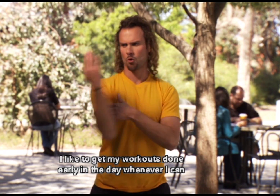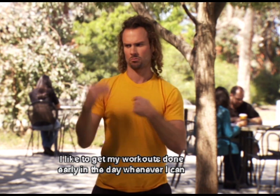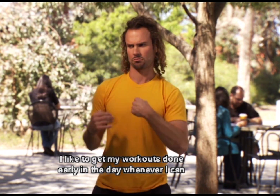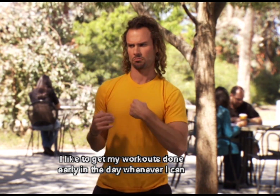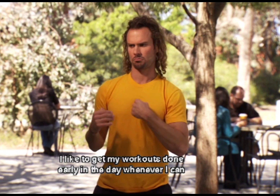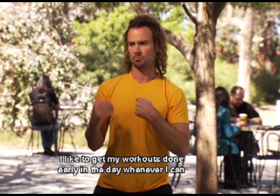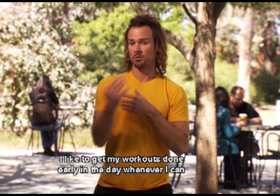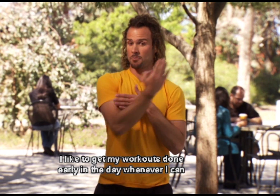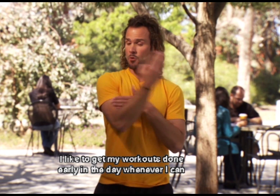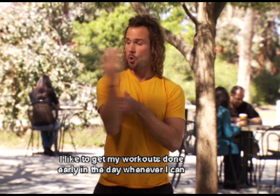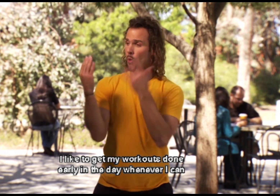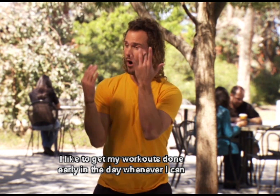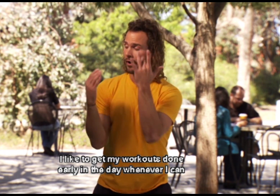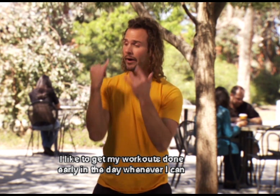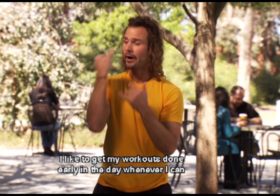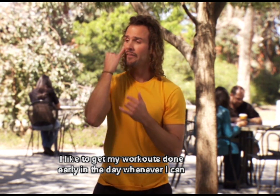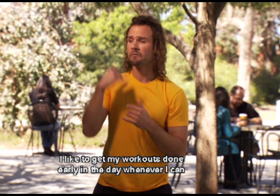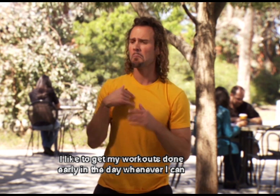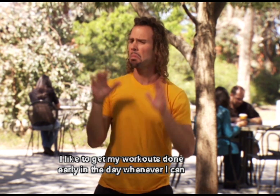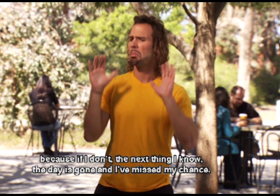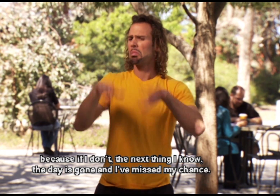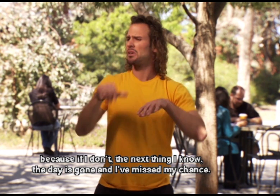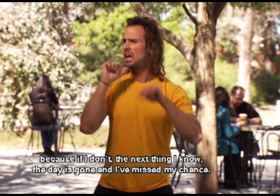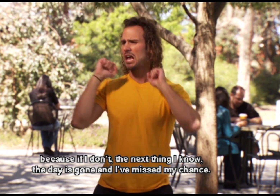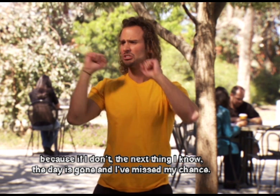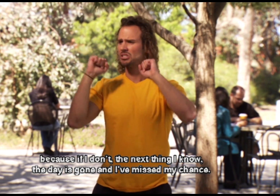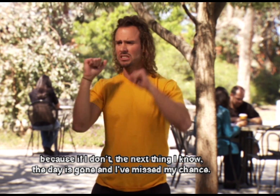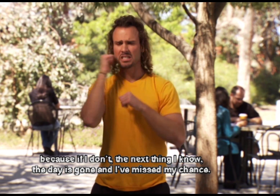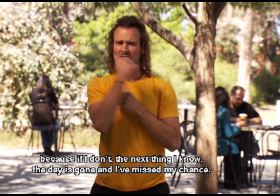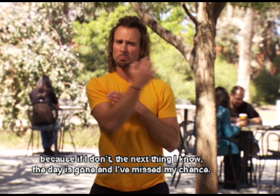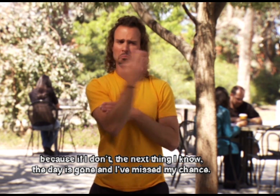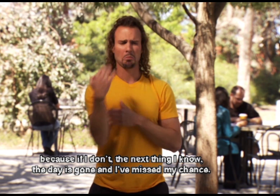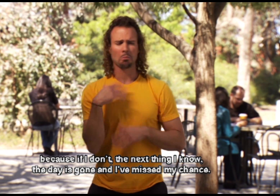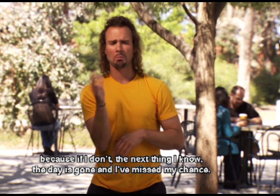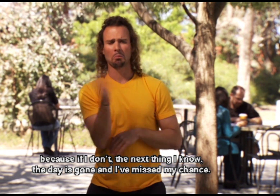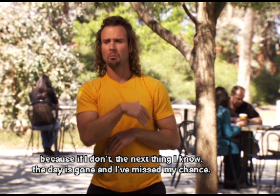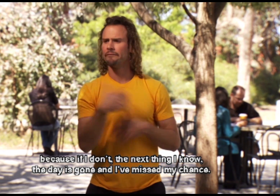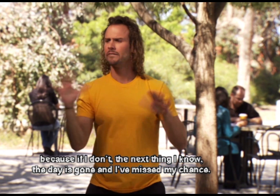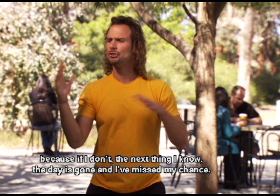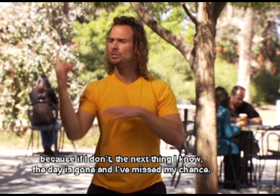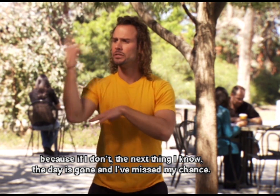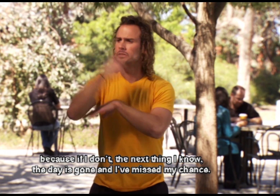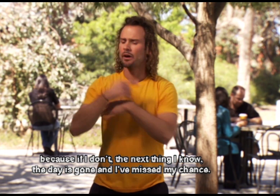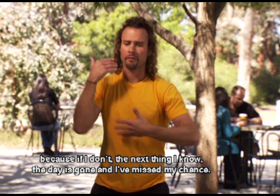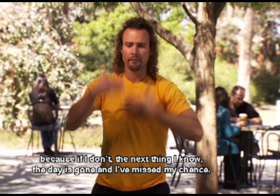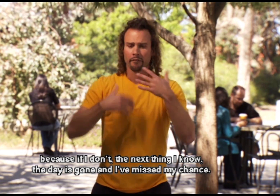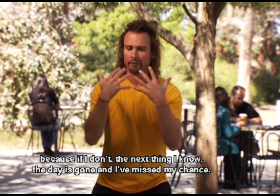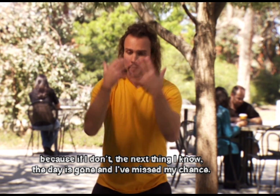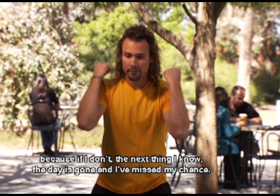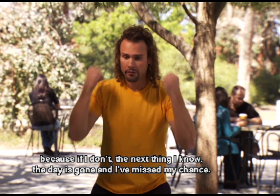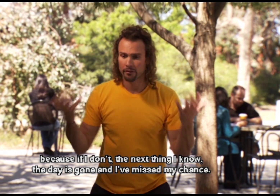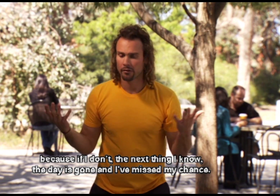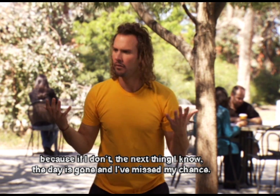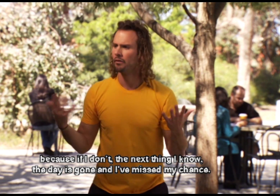to get my workouts done early in the day whenever I can, because if I don't, the next thing I know, the day is gone and I've missed my